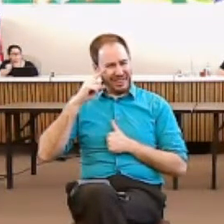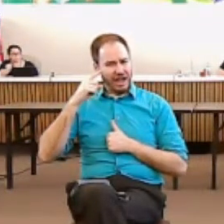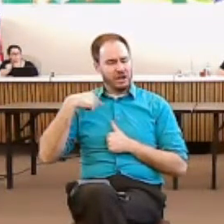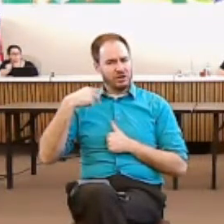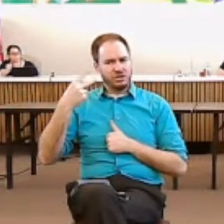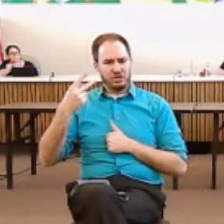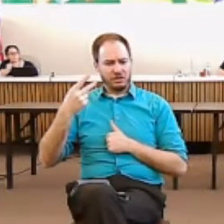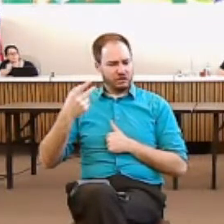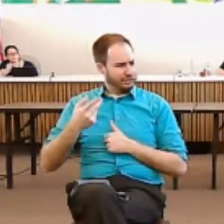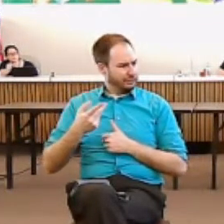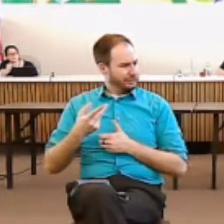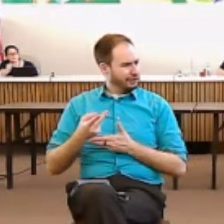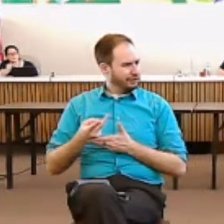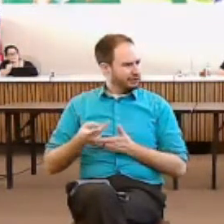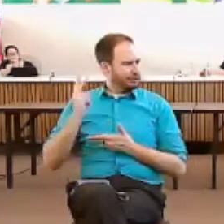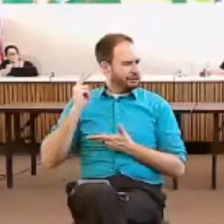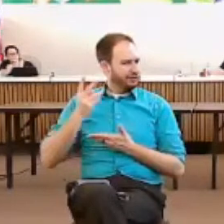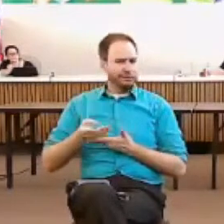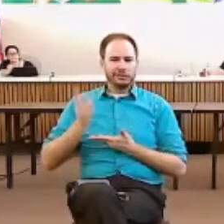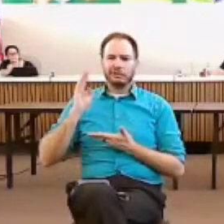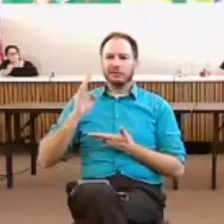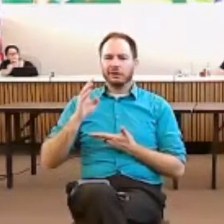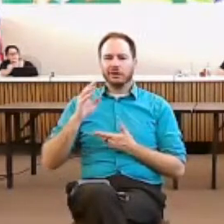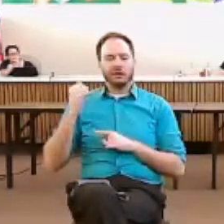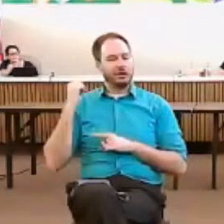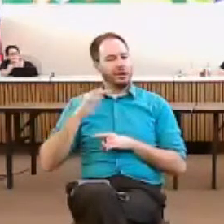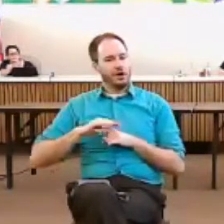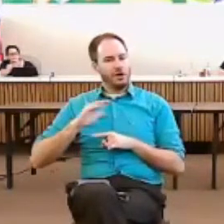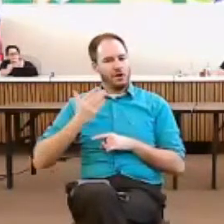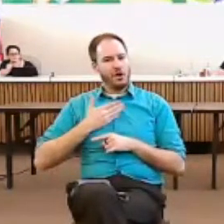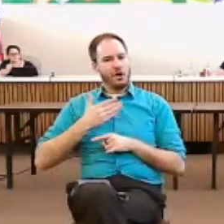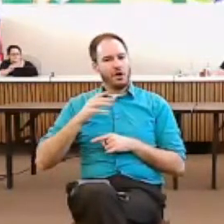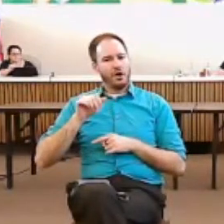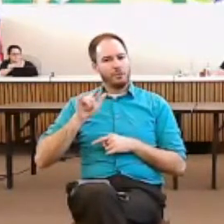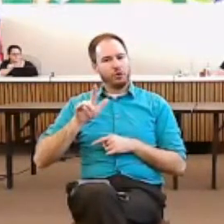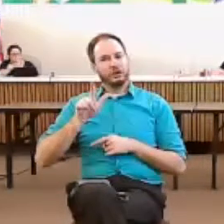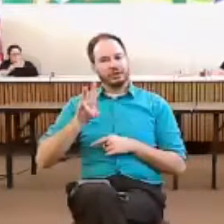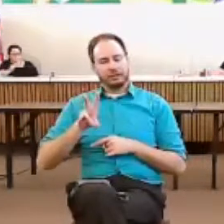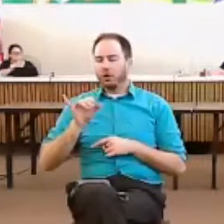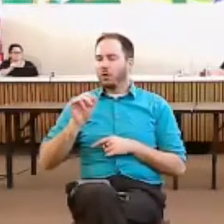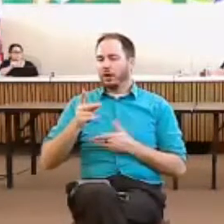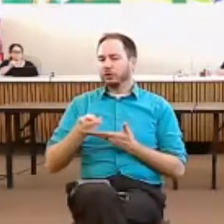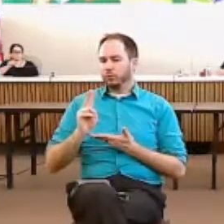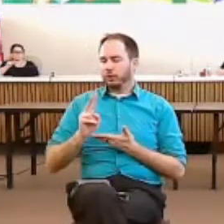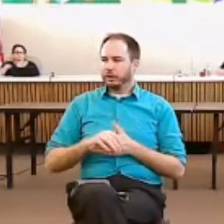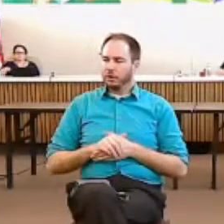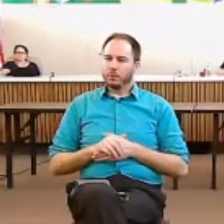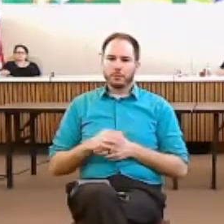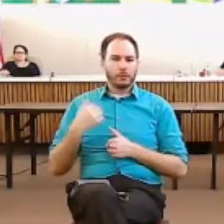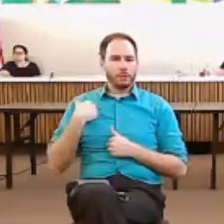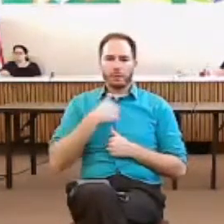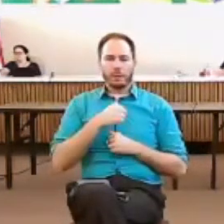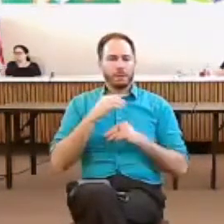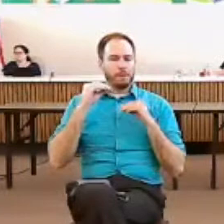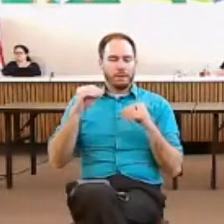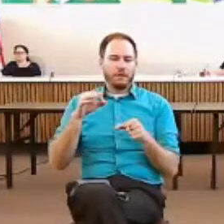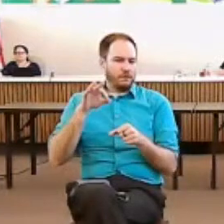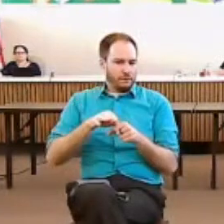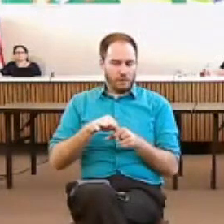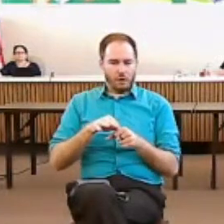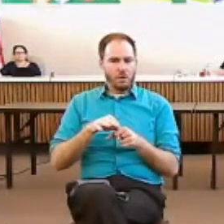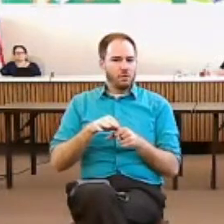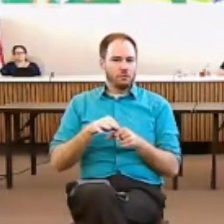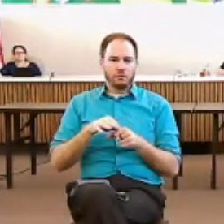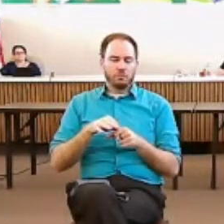meetings ago that we did the declare intent. It's in our board packet, April 27th. It was April 27th. Yeah, so we will not be able to